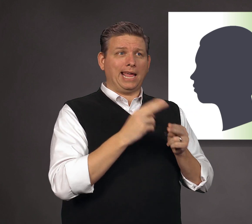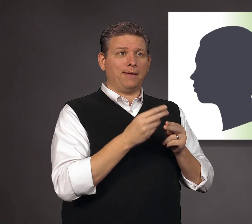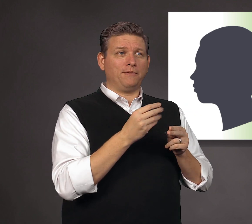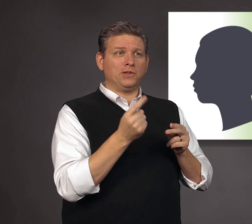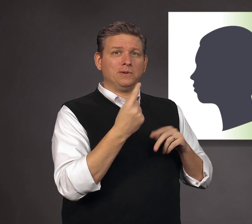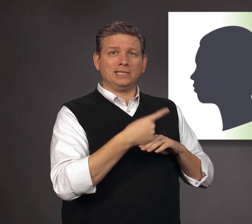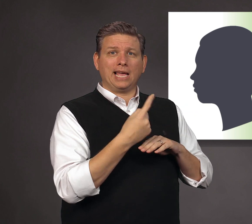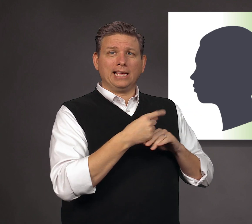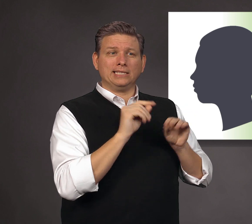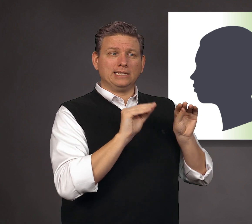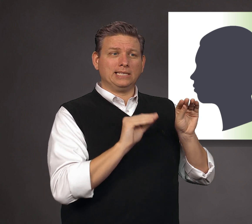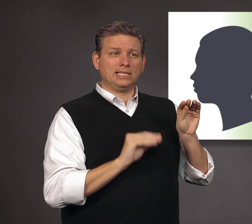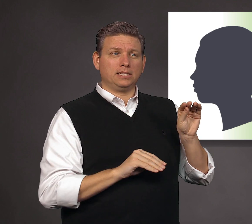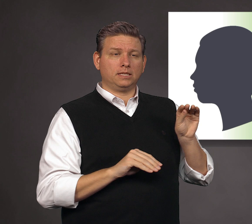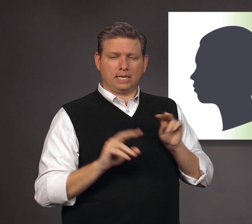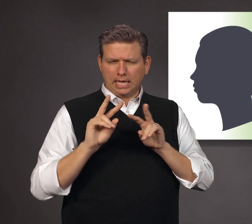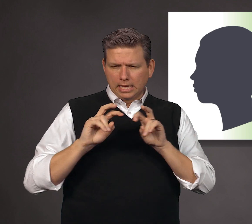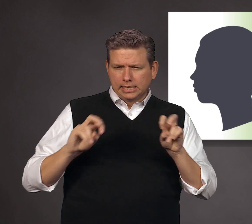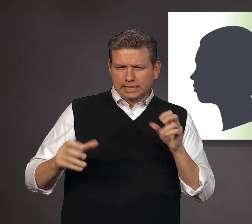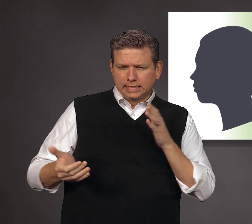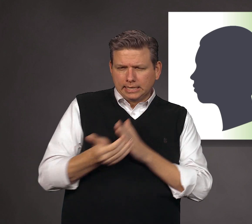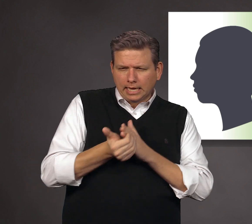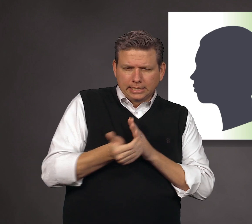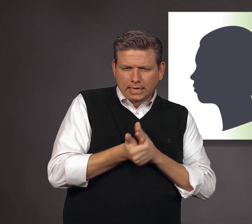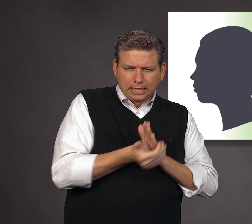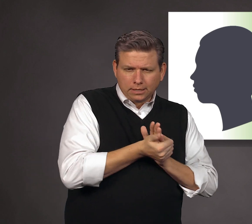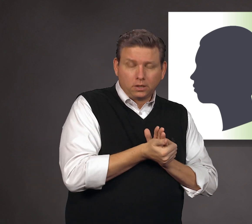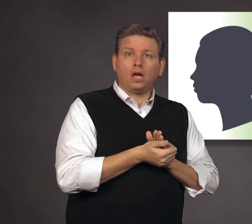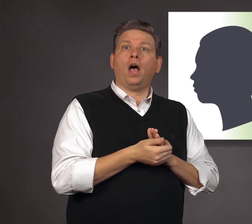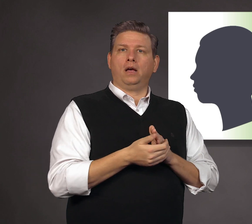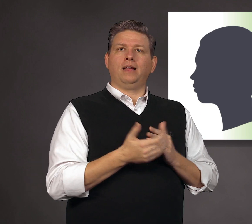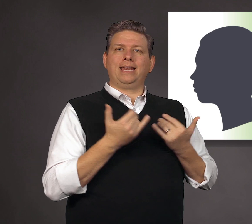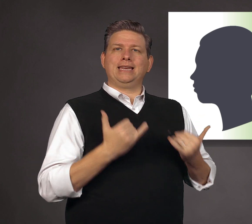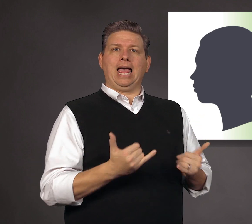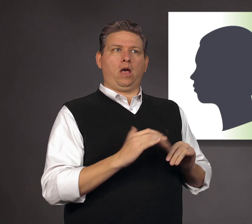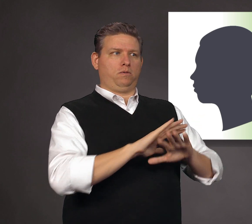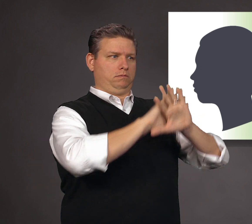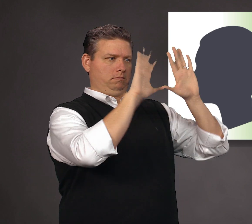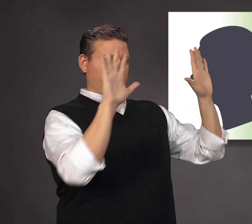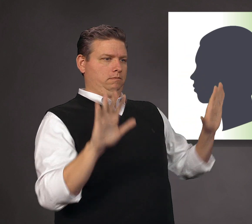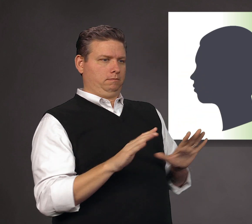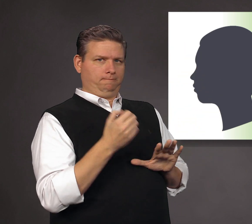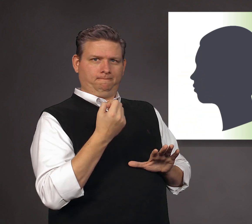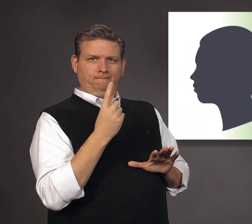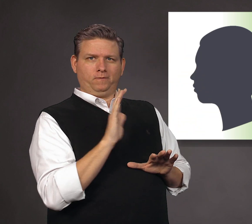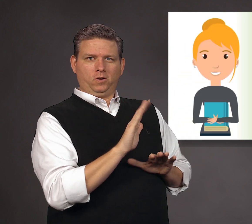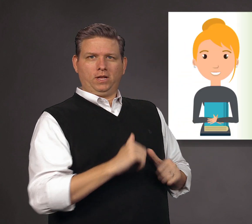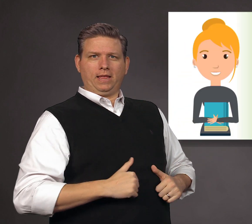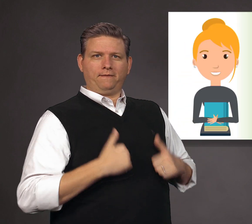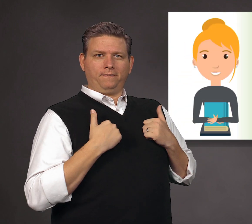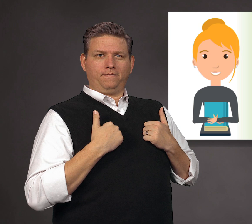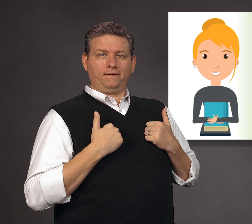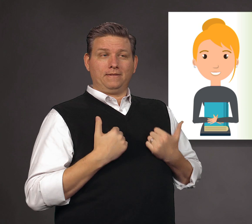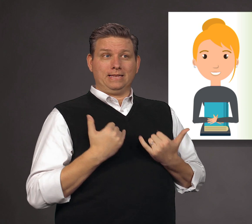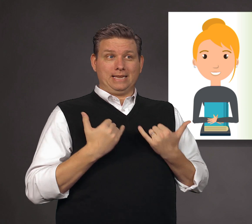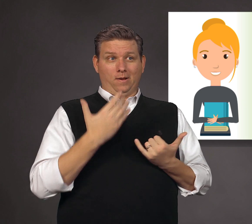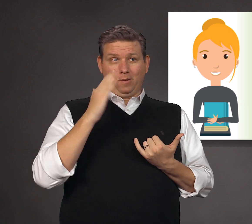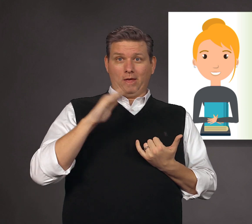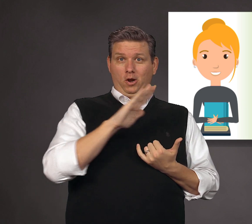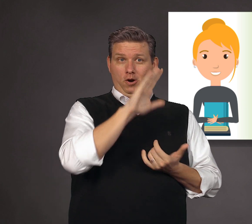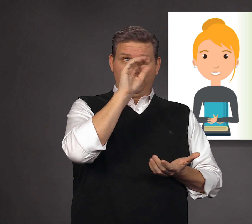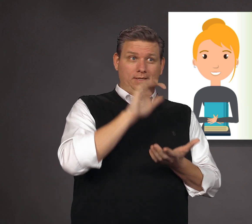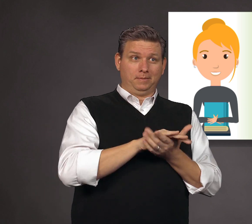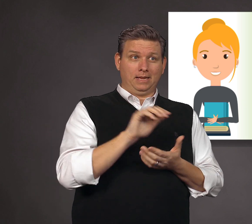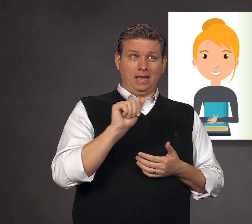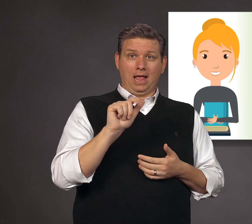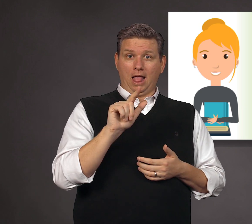By analyzing and attaching records, a better picture of Sophia's life has emerged. We now know that her husband